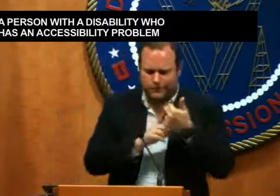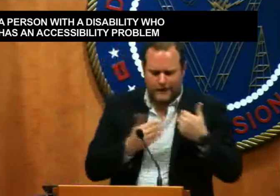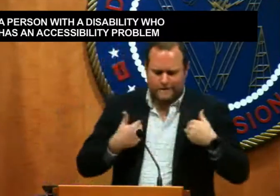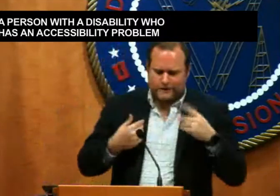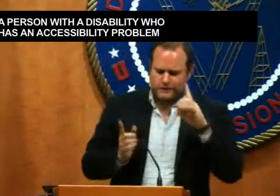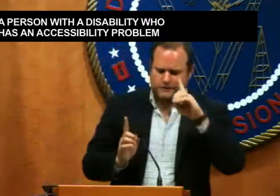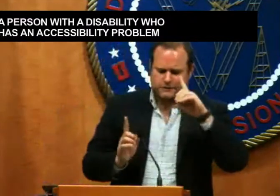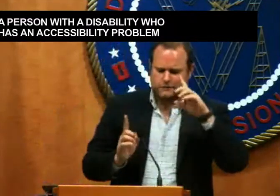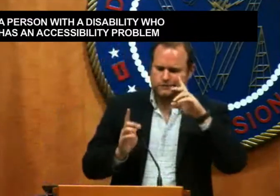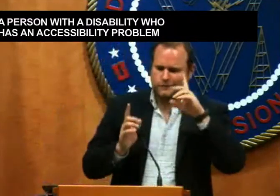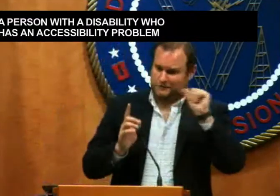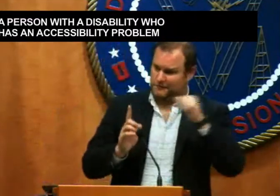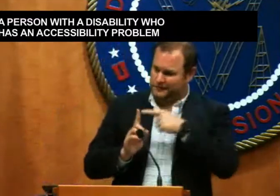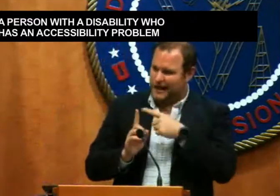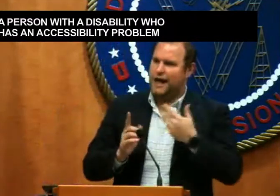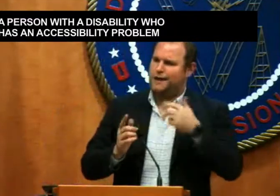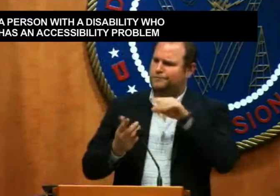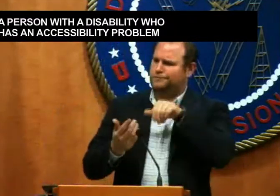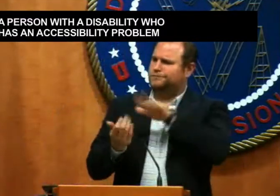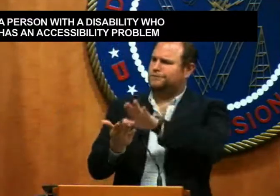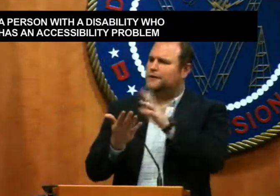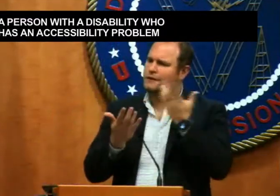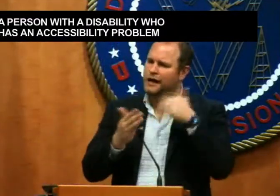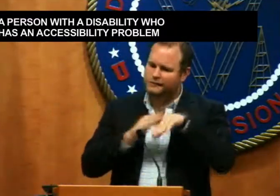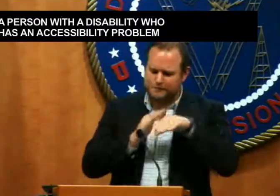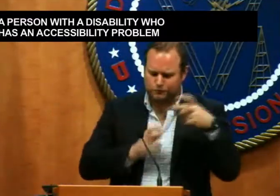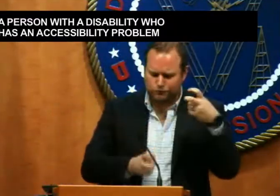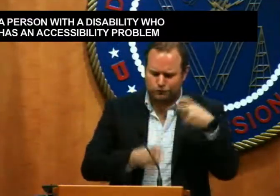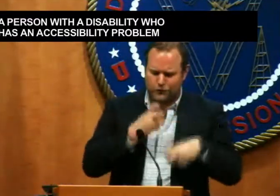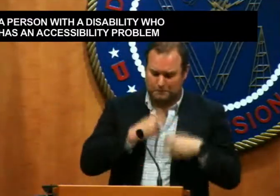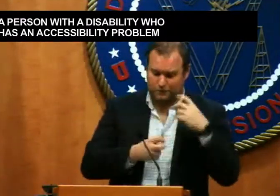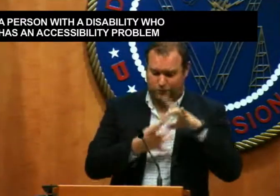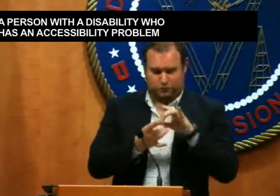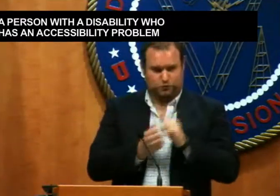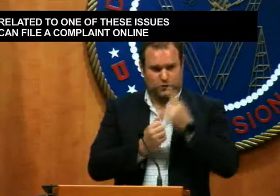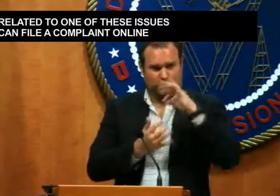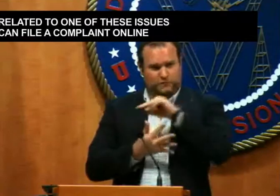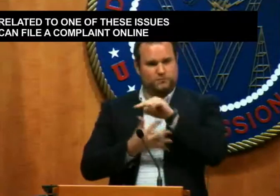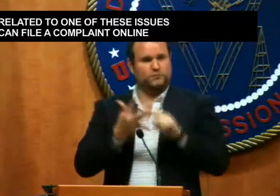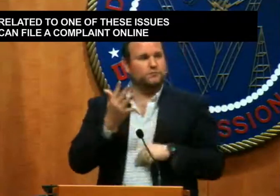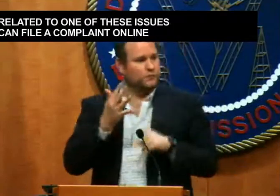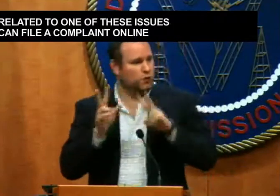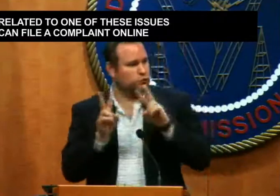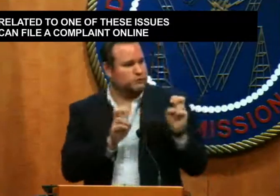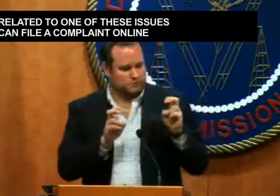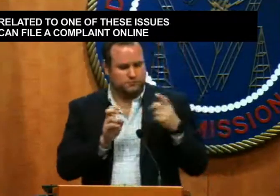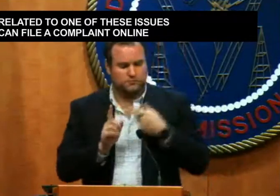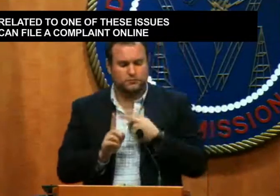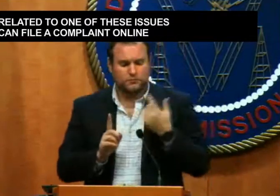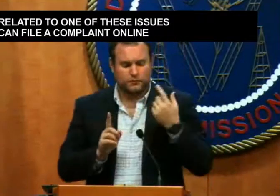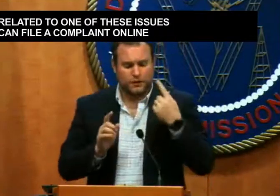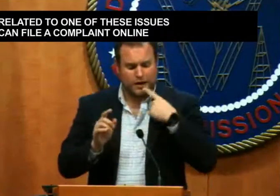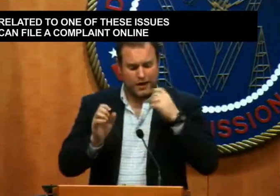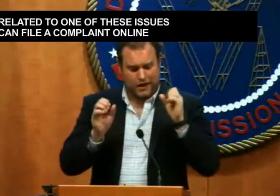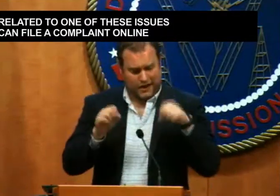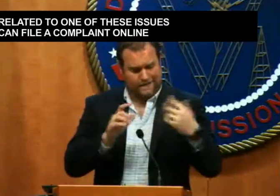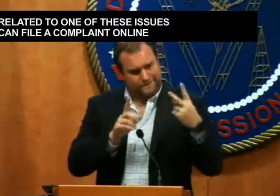A person with a disability who has an accessibility problem related to one of these issues can file